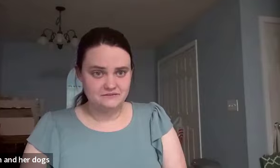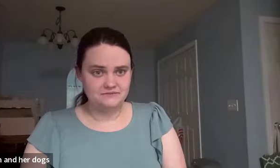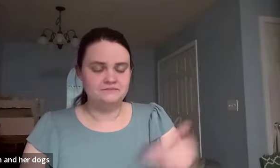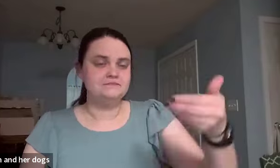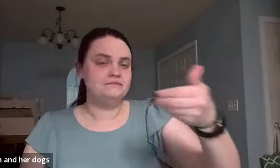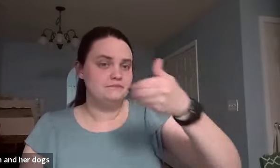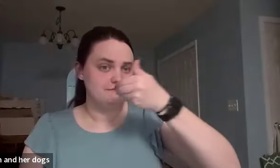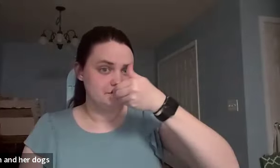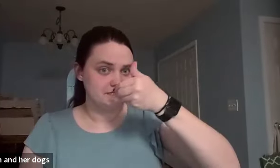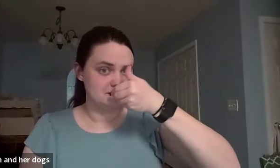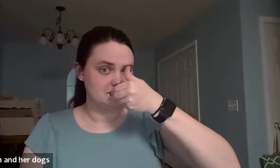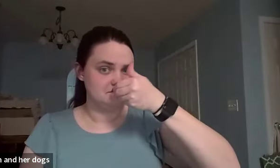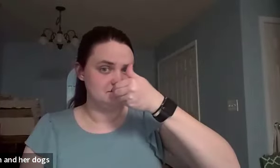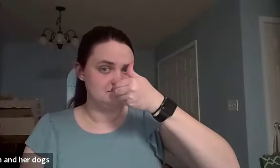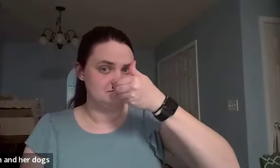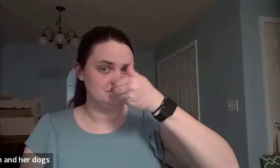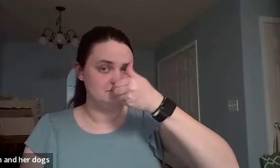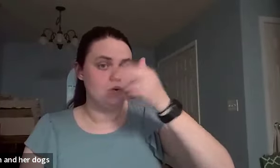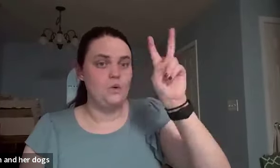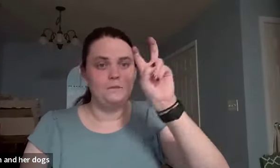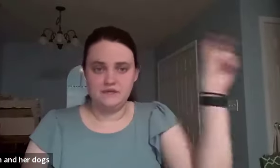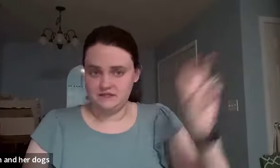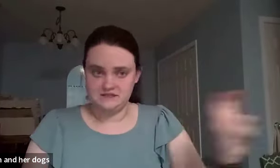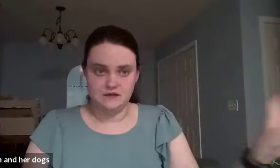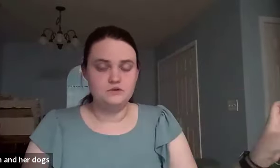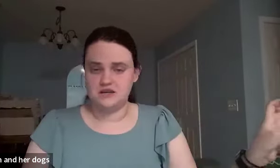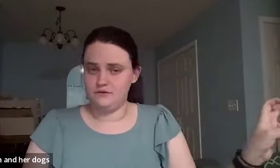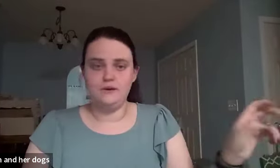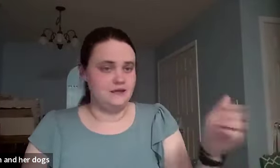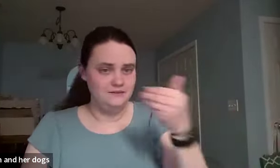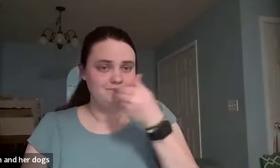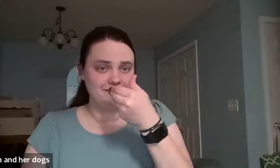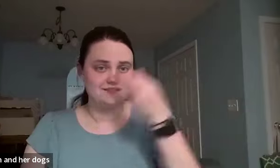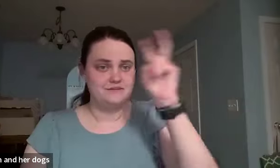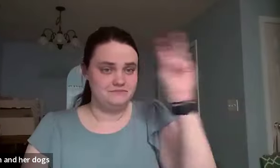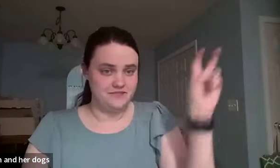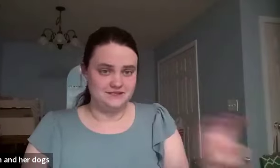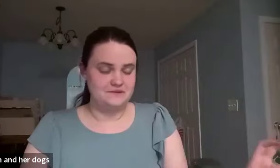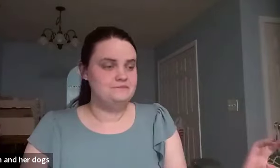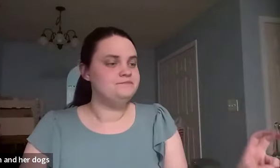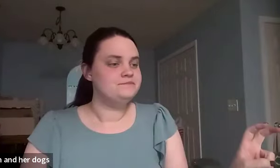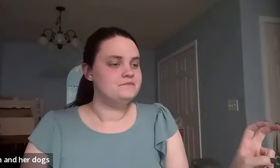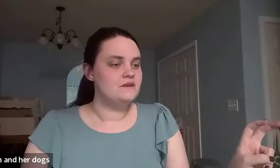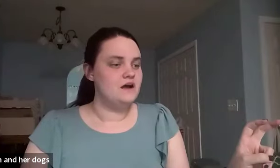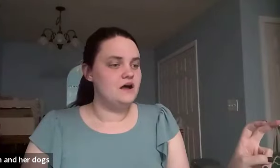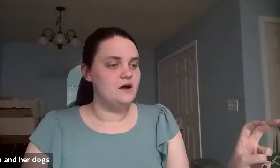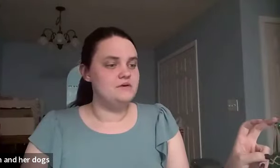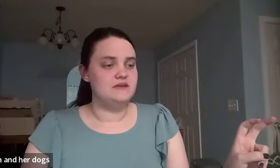pizza, pizza, or pizza, whichever way, pizza, pizza.